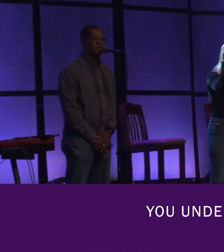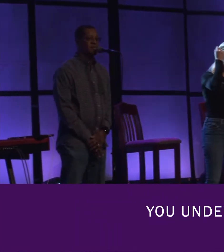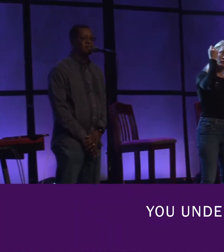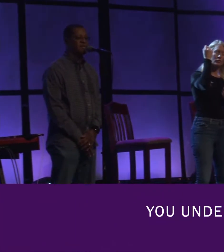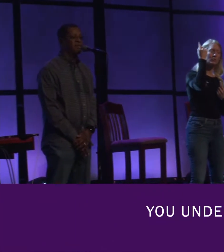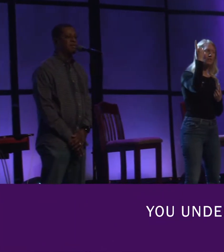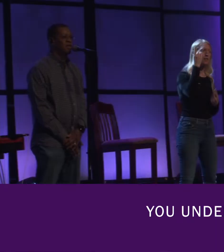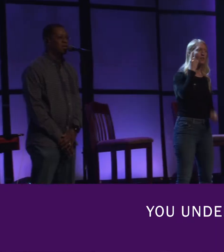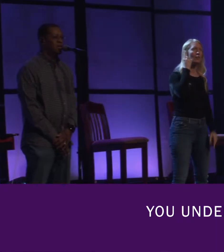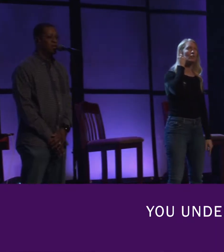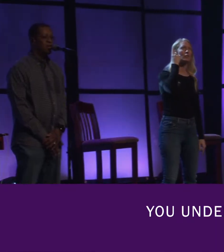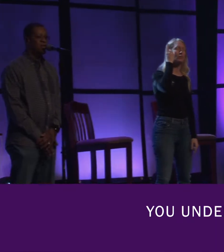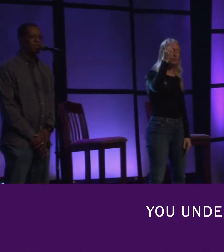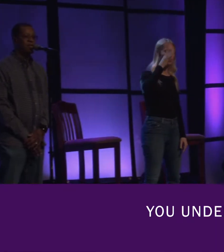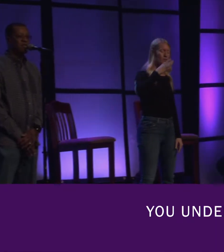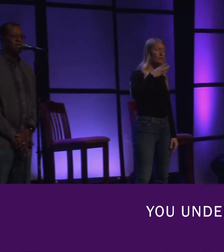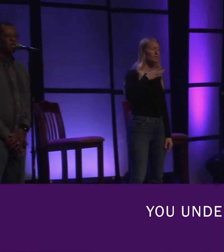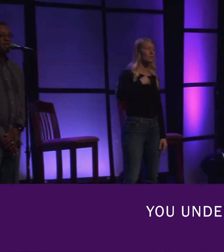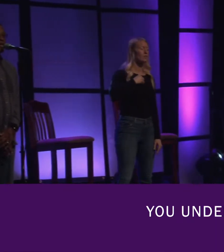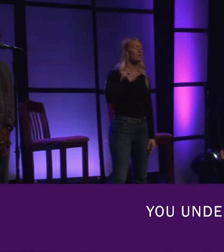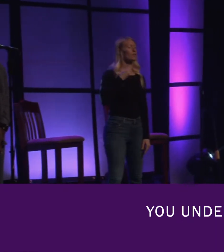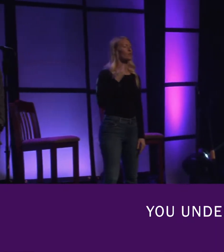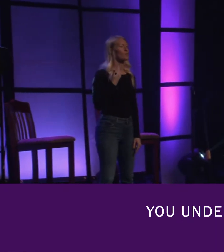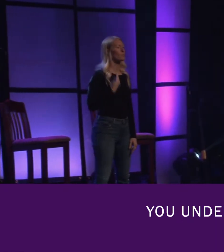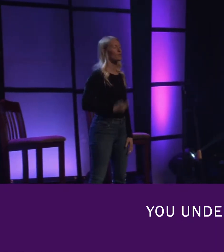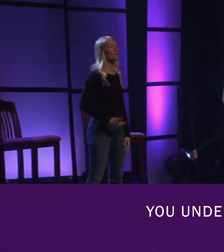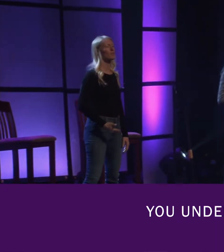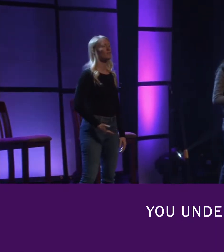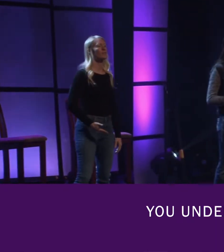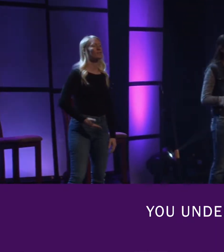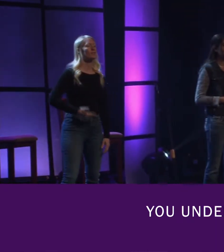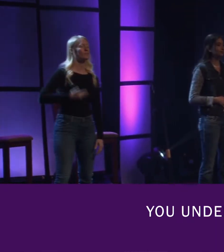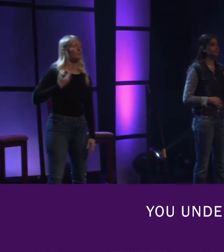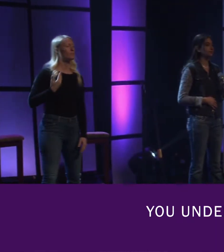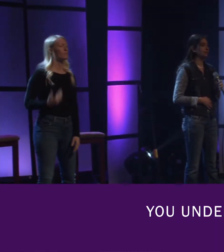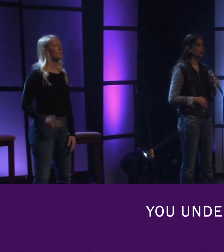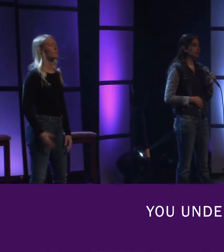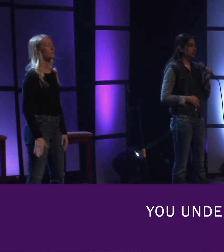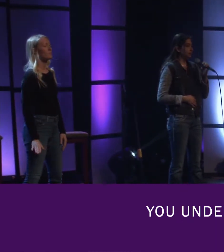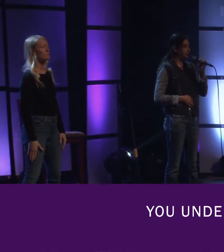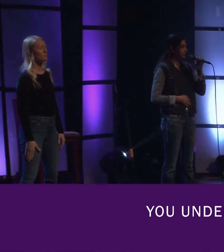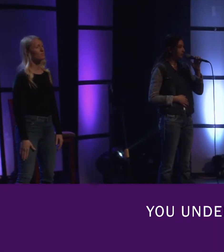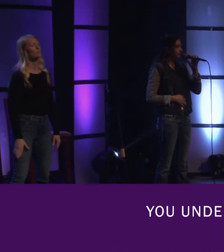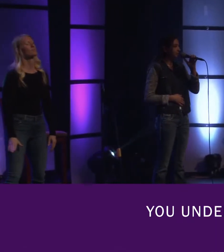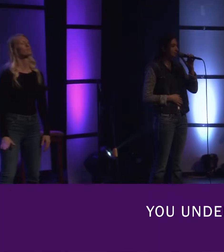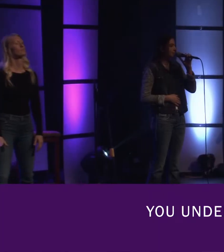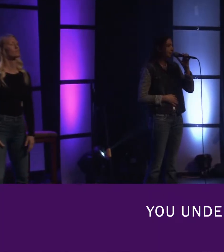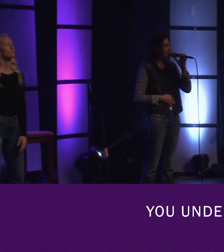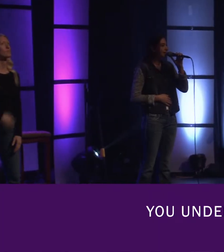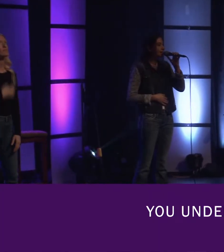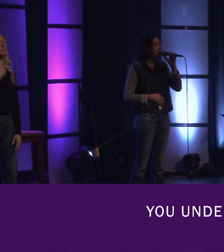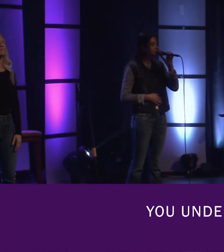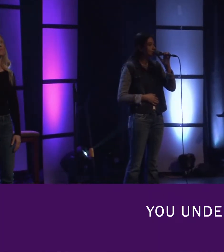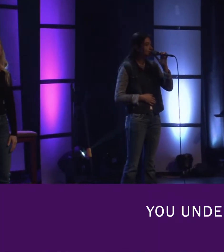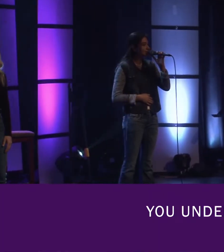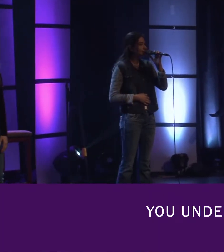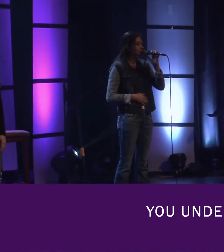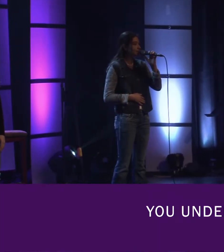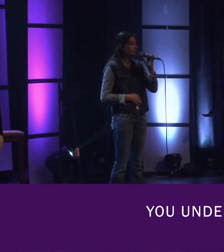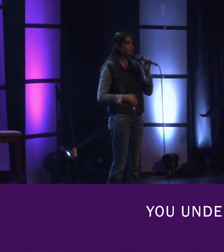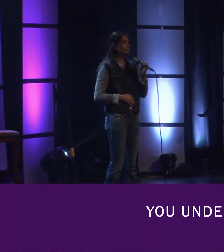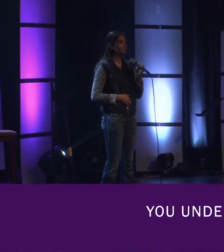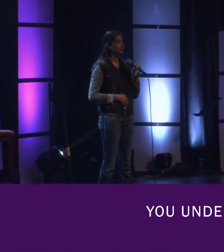me. You understand me. You understand me.